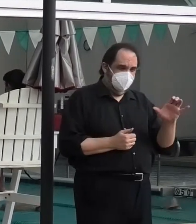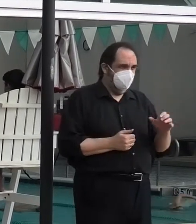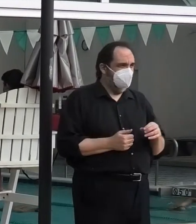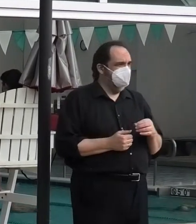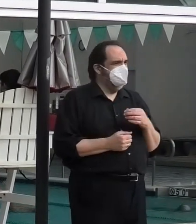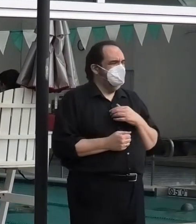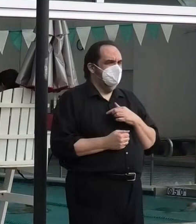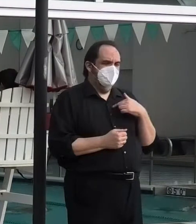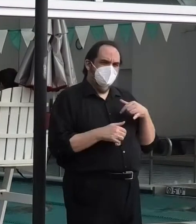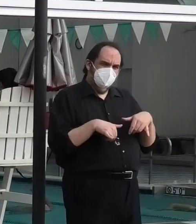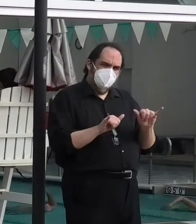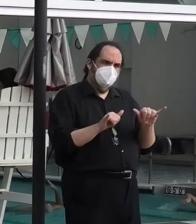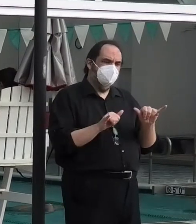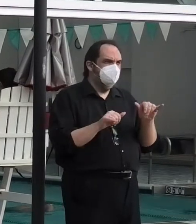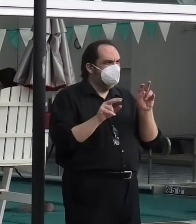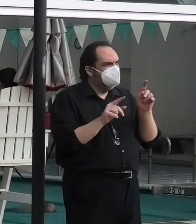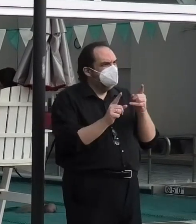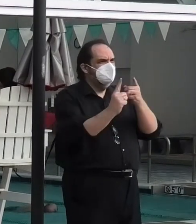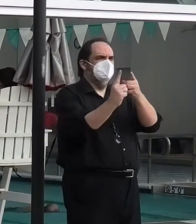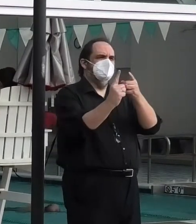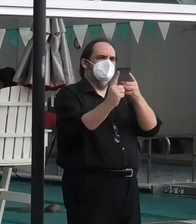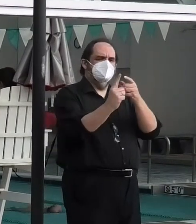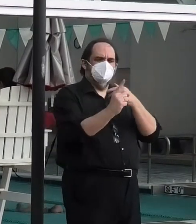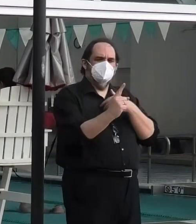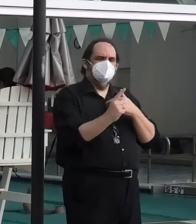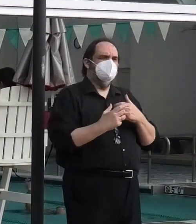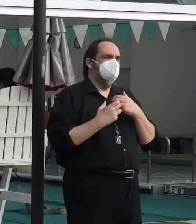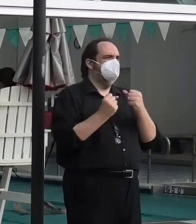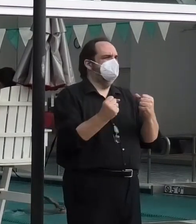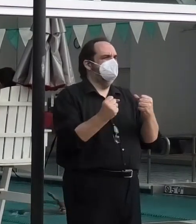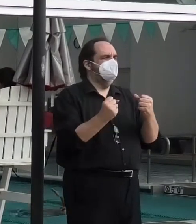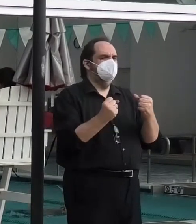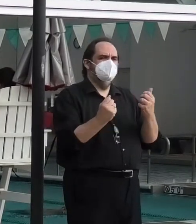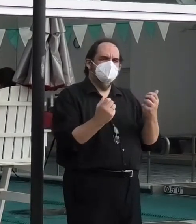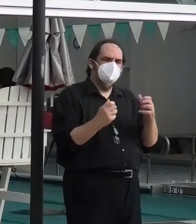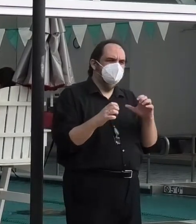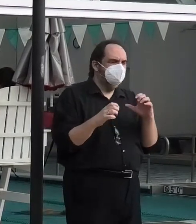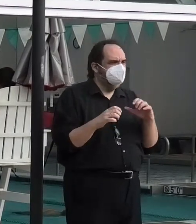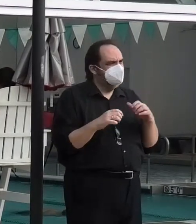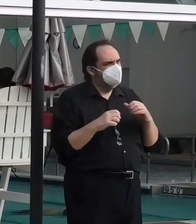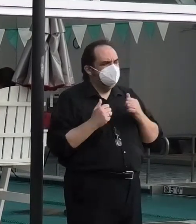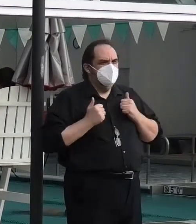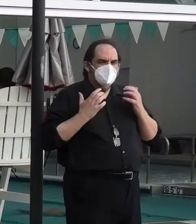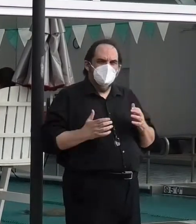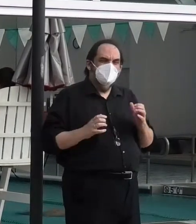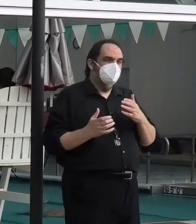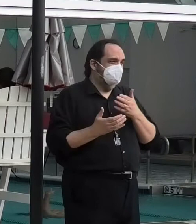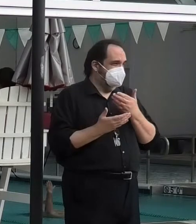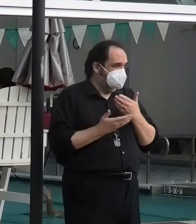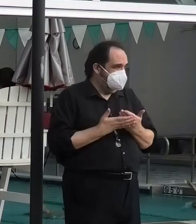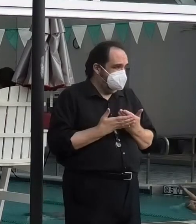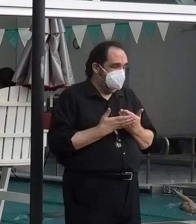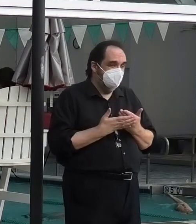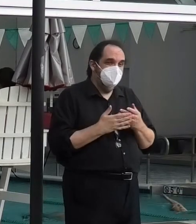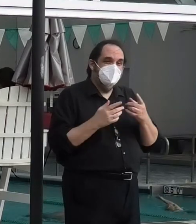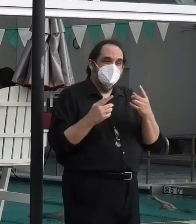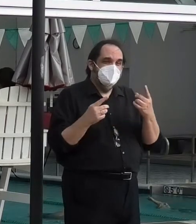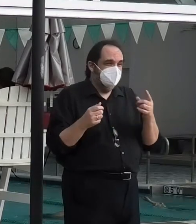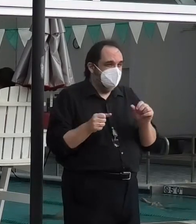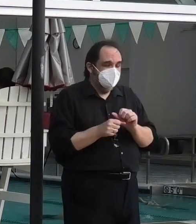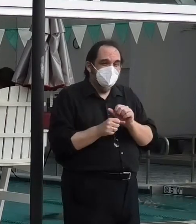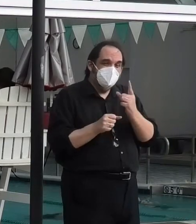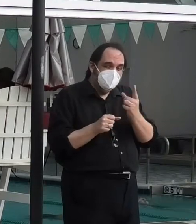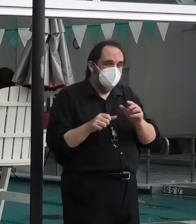we continue to aspire to have healthy and thriving residents, but that happens each act at